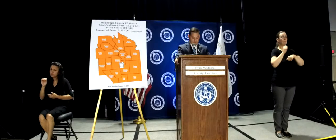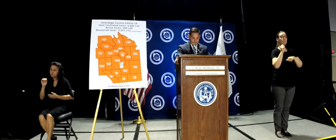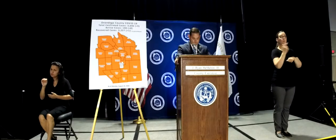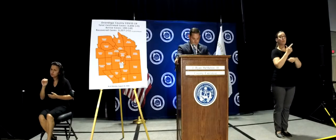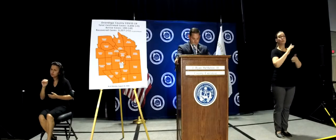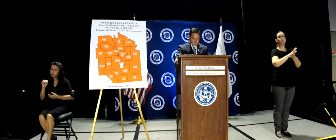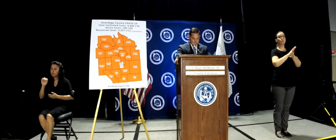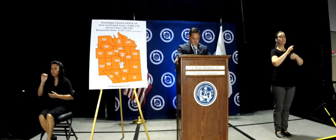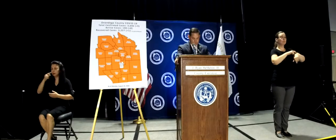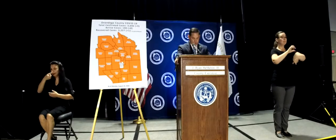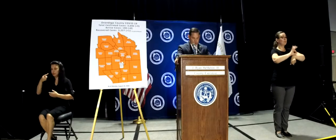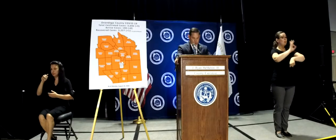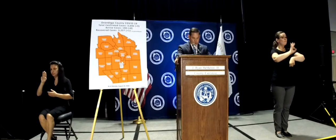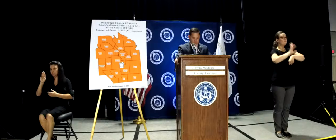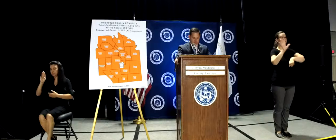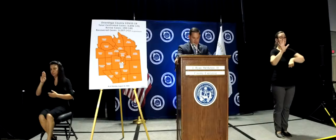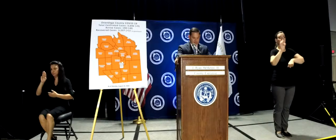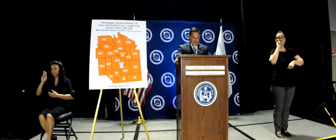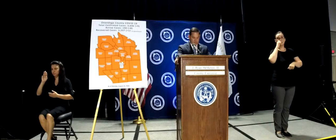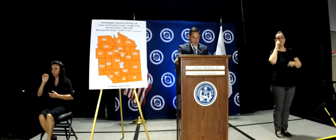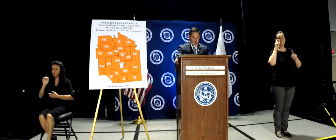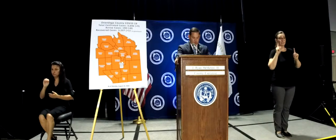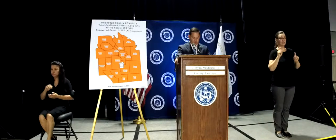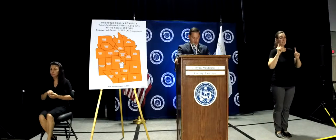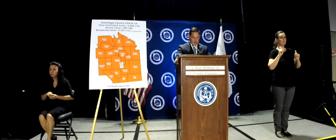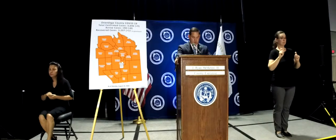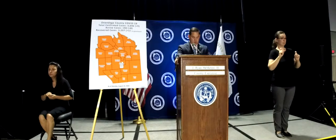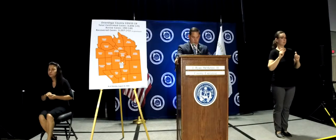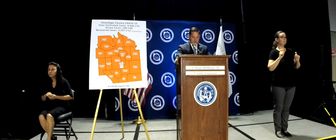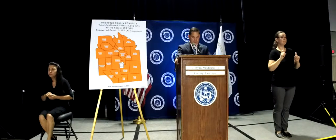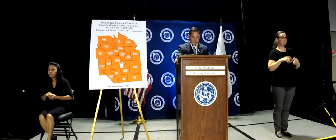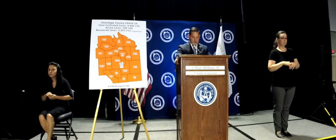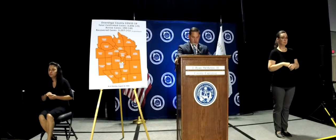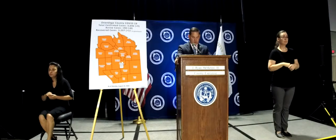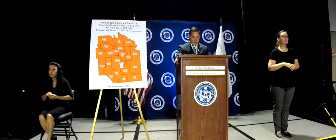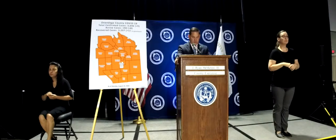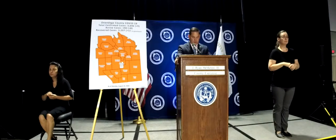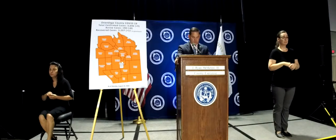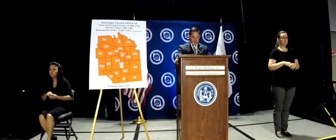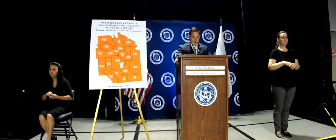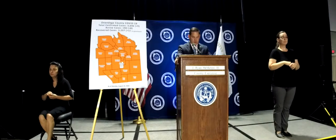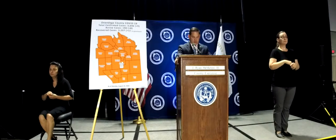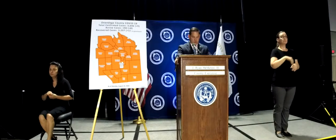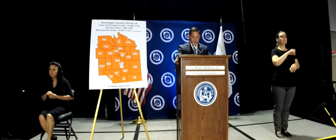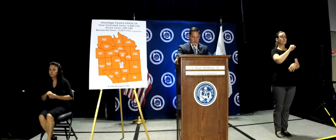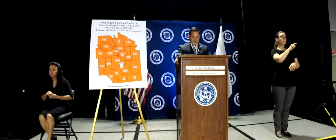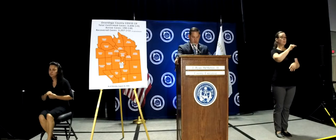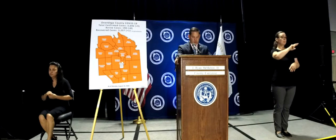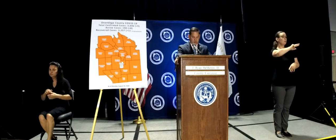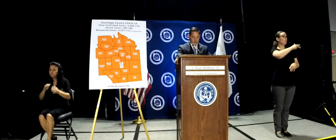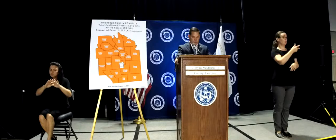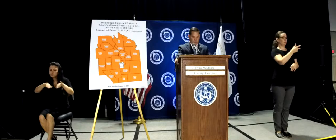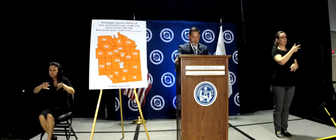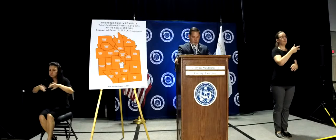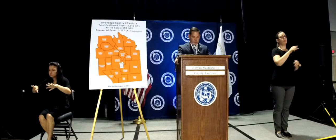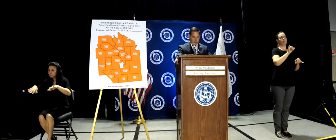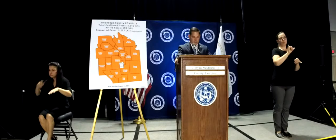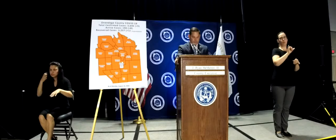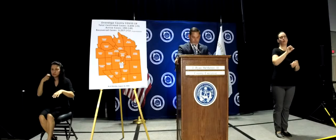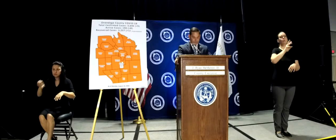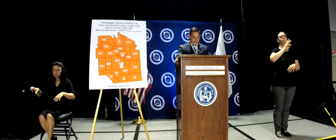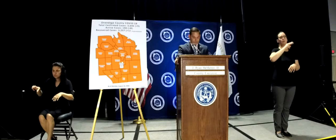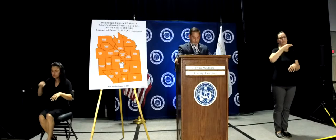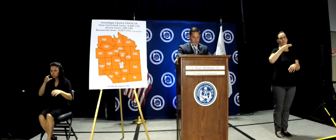parking lot. Thursday, September 3rd, West Hill and Solvay at the West Hill High School parking